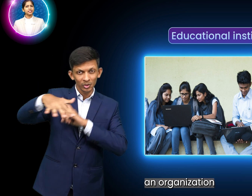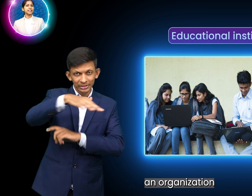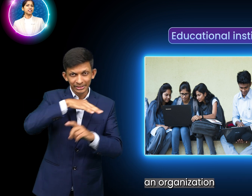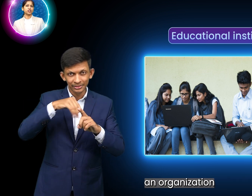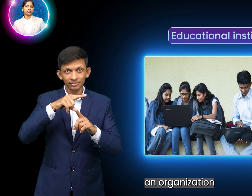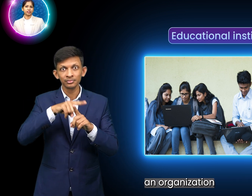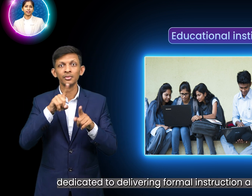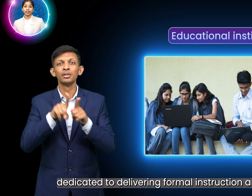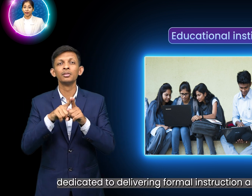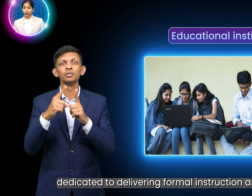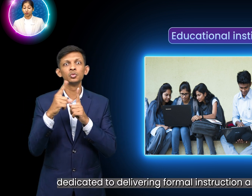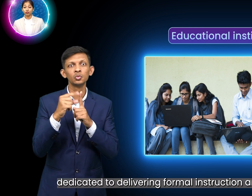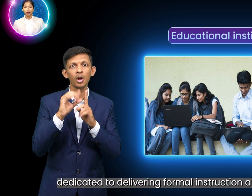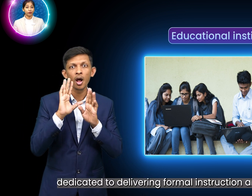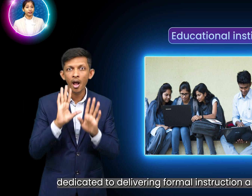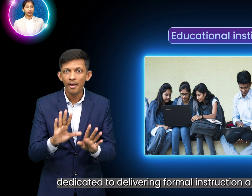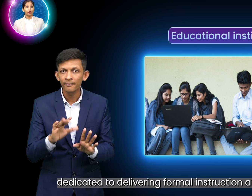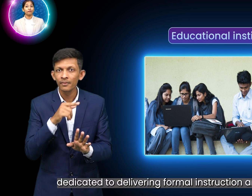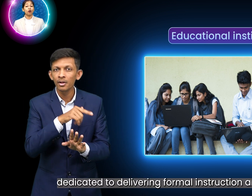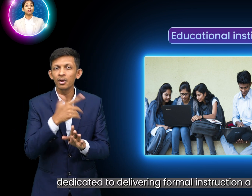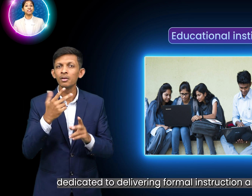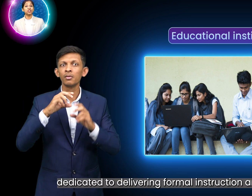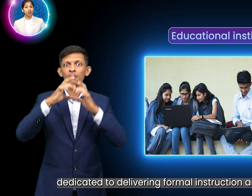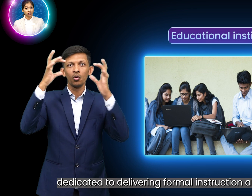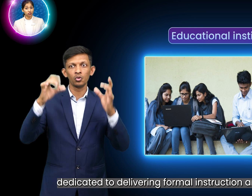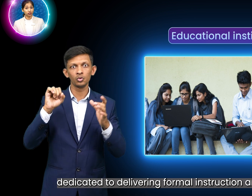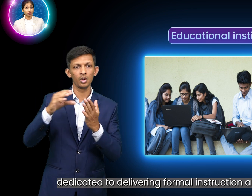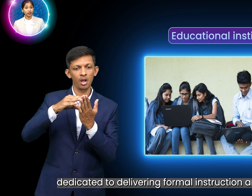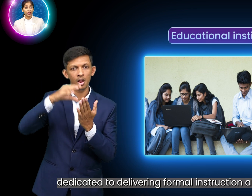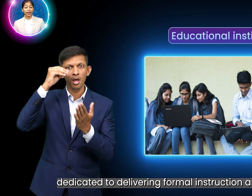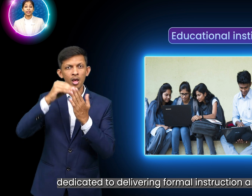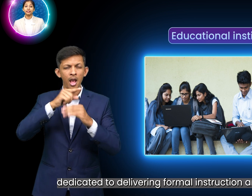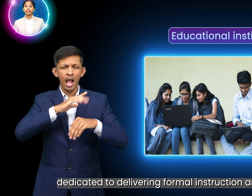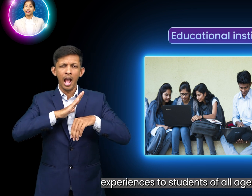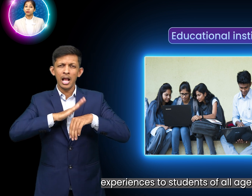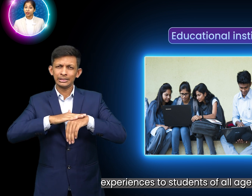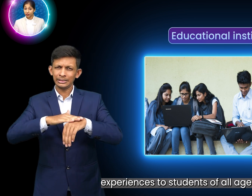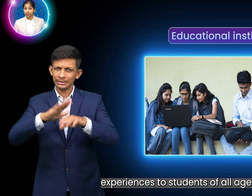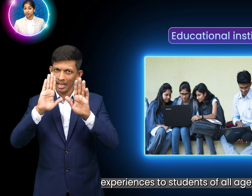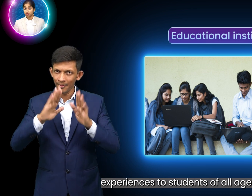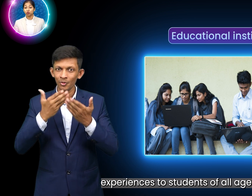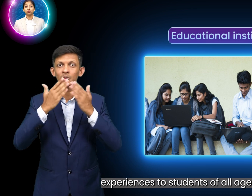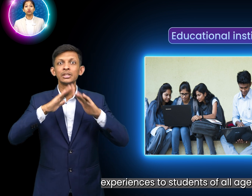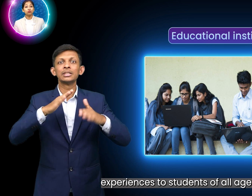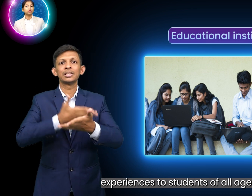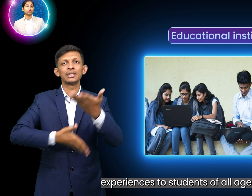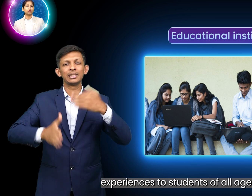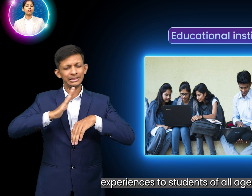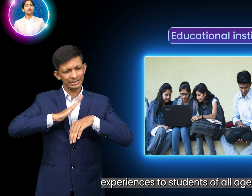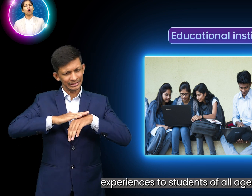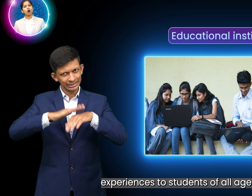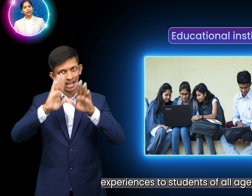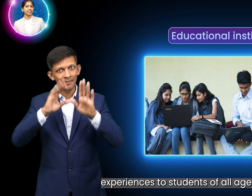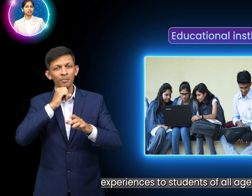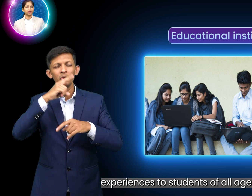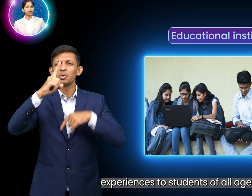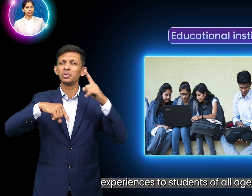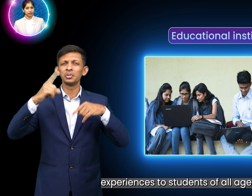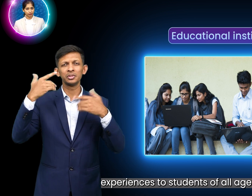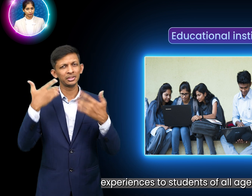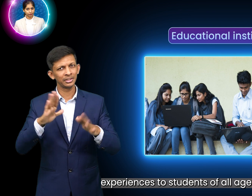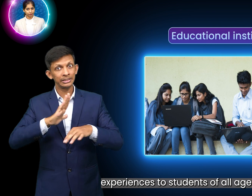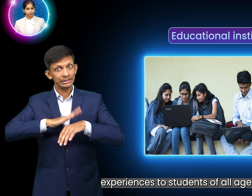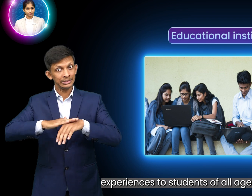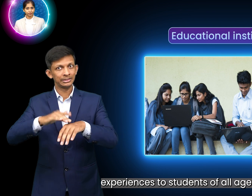an organization dedicated to delivering formal instruction and learning experiences to students of all